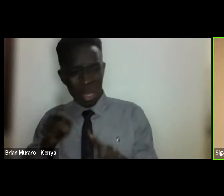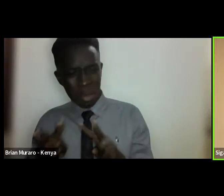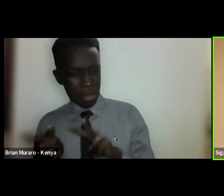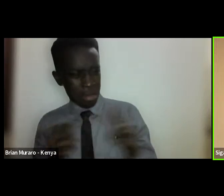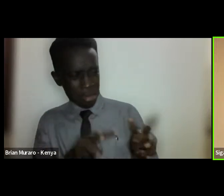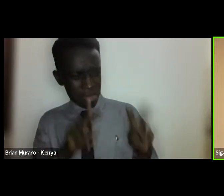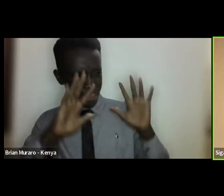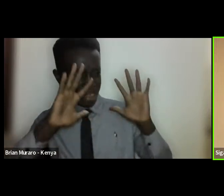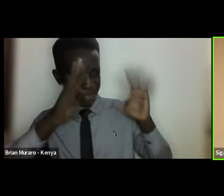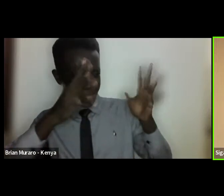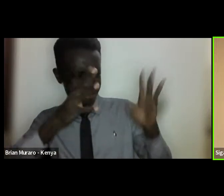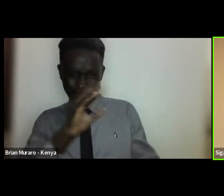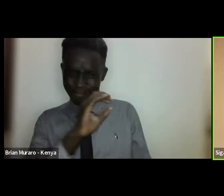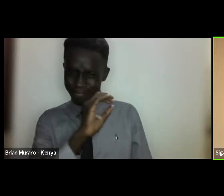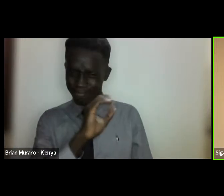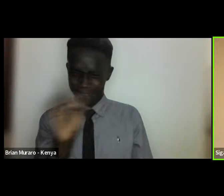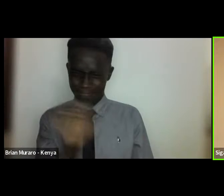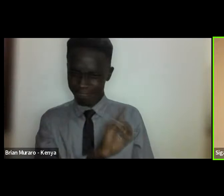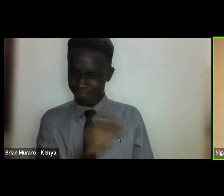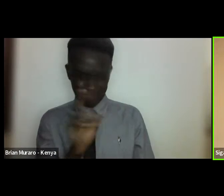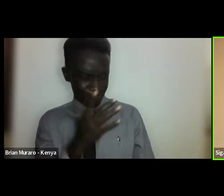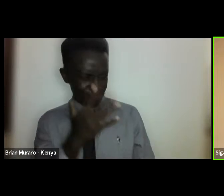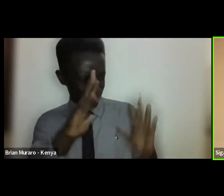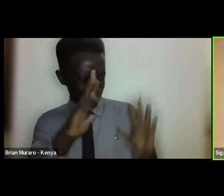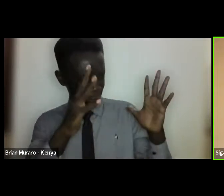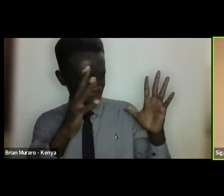So what I'm arguing is that